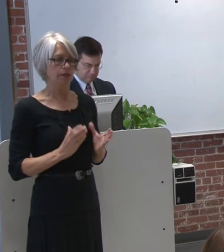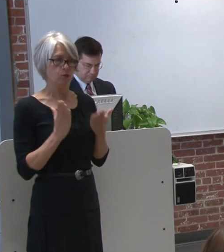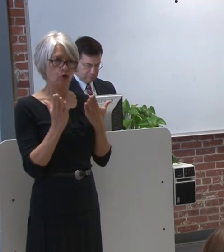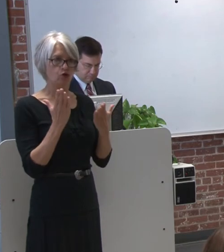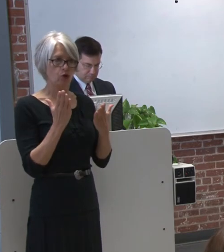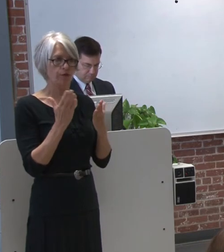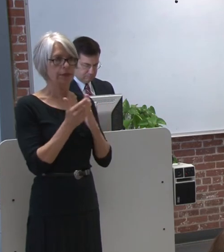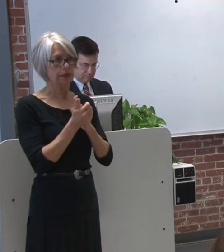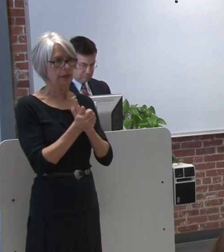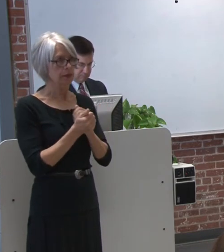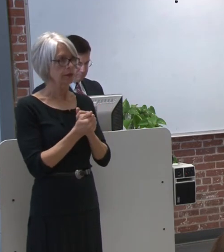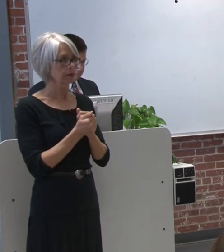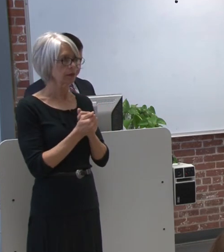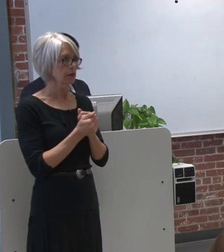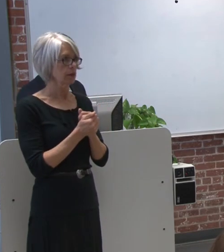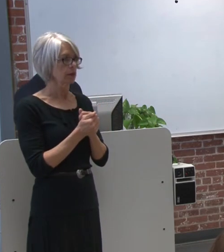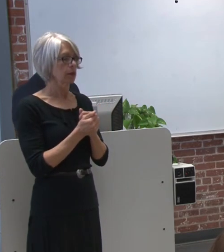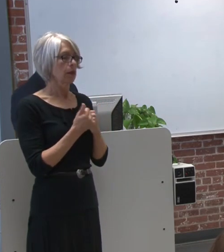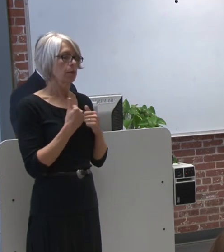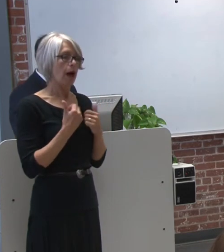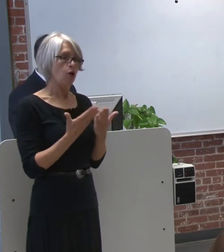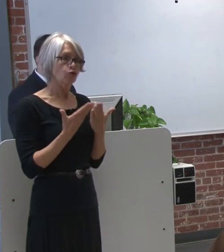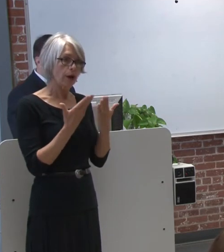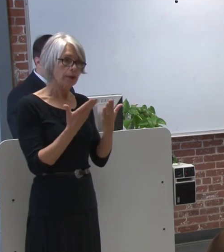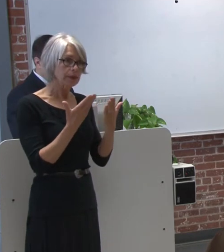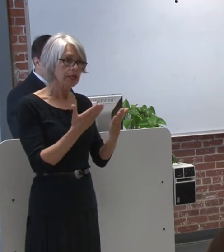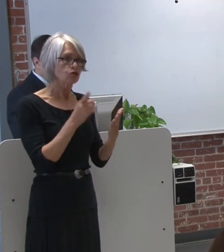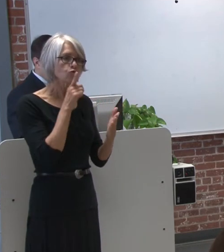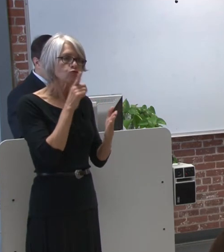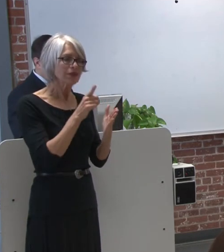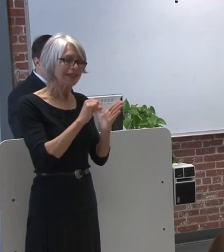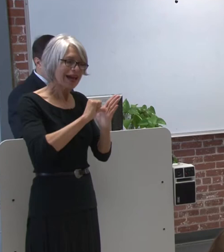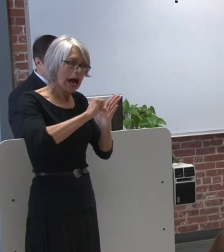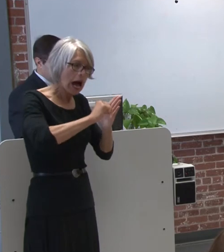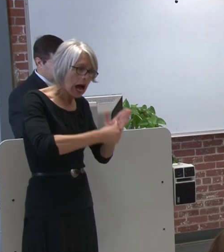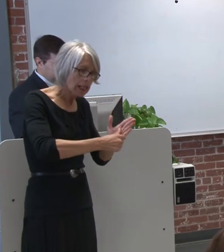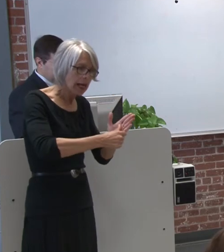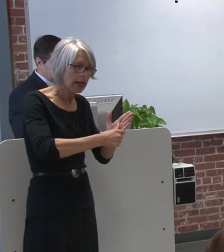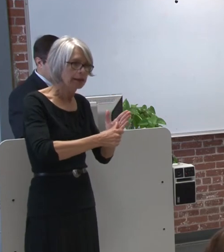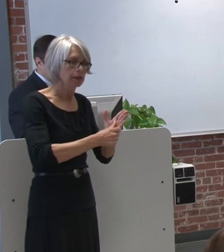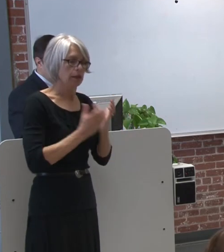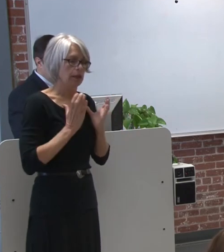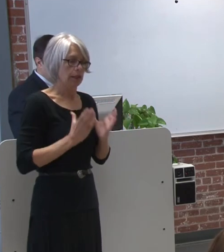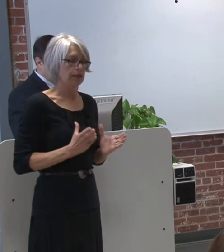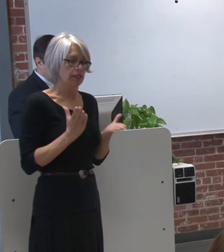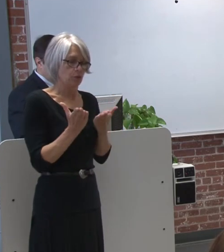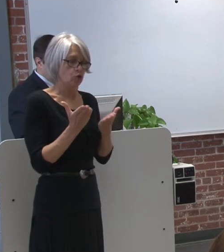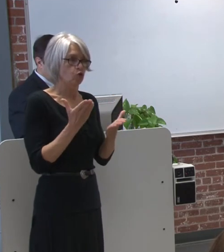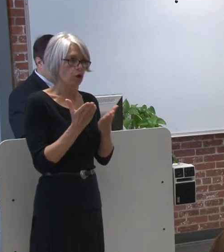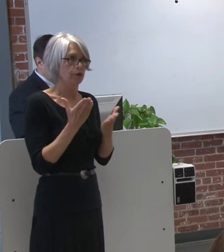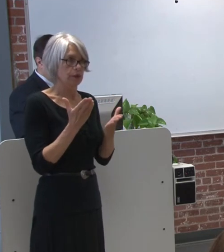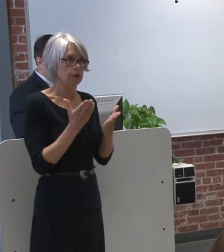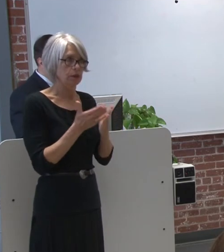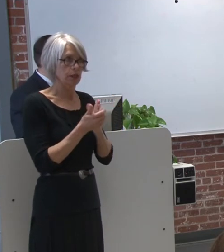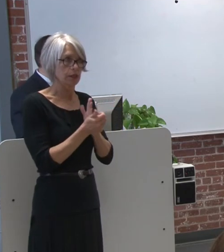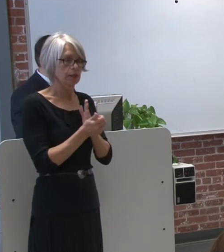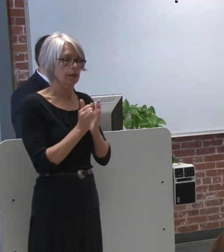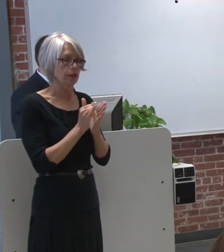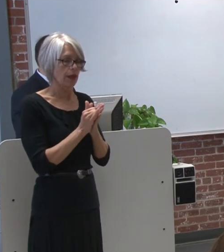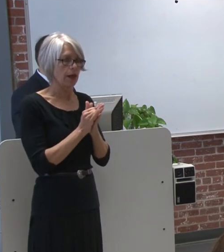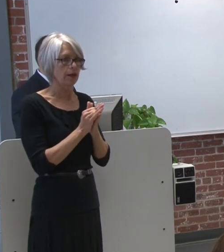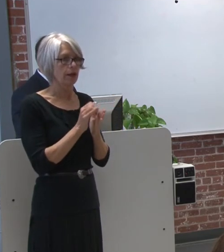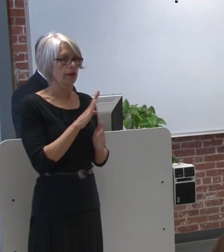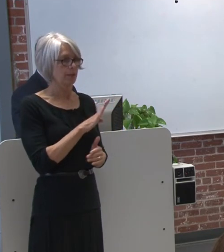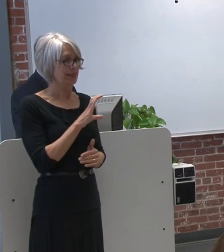recommendation would be to, you know, really highlight this aspect of your training that BCC is providing for